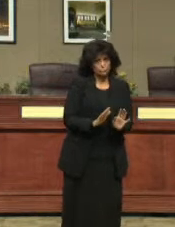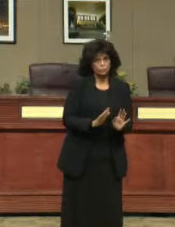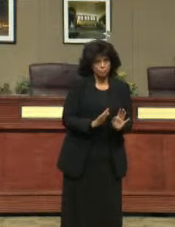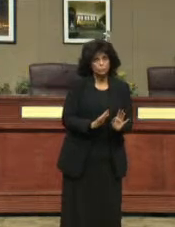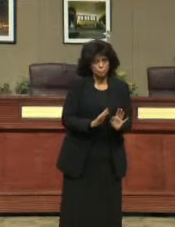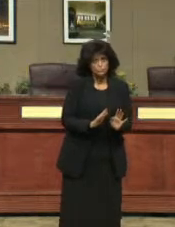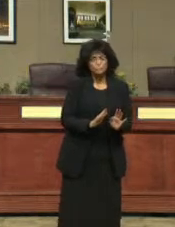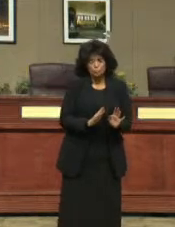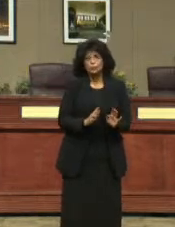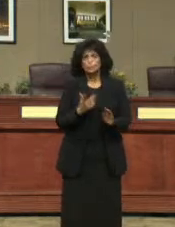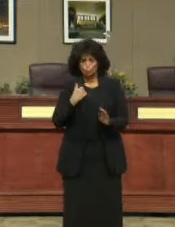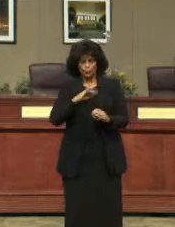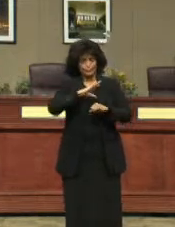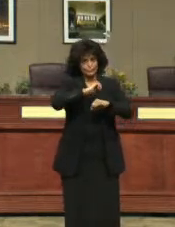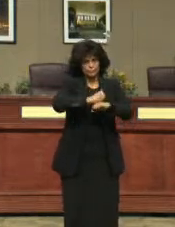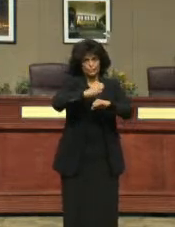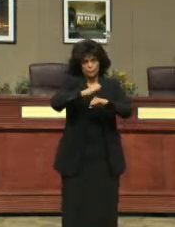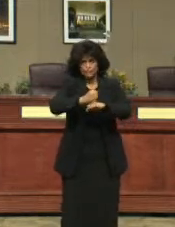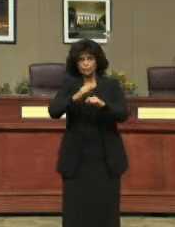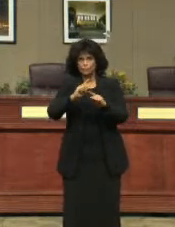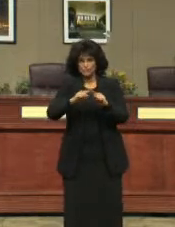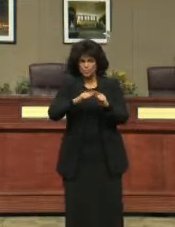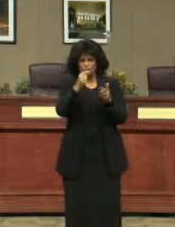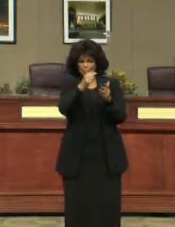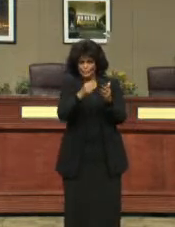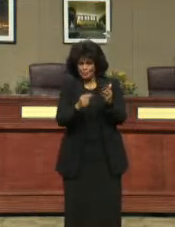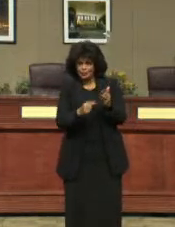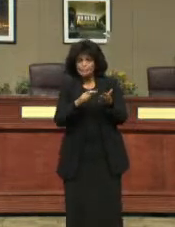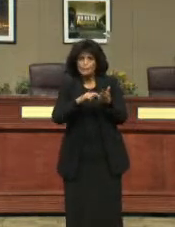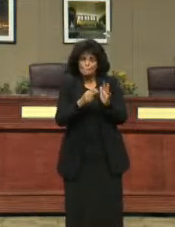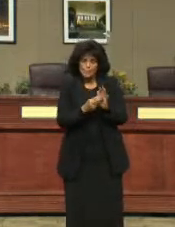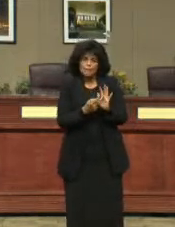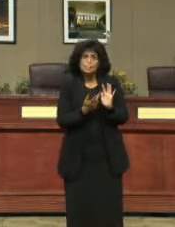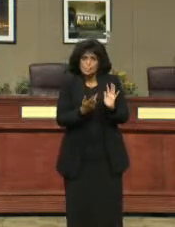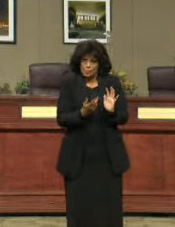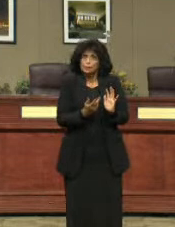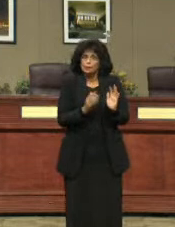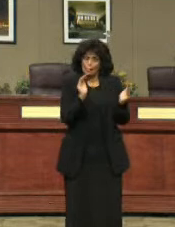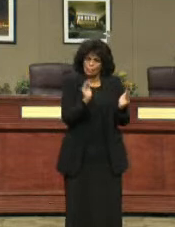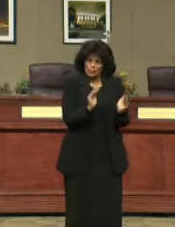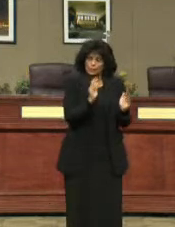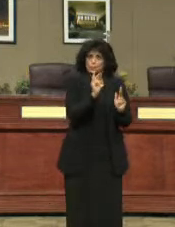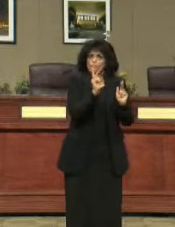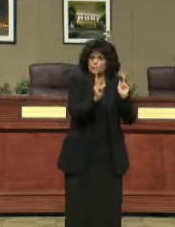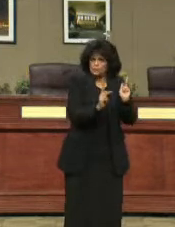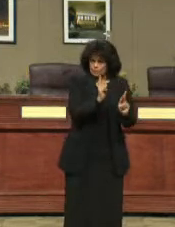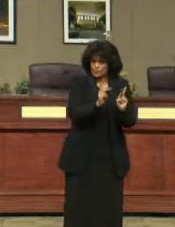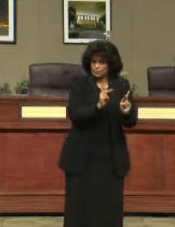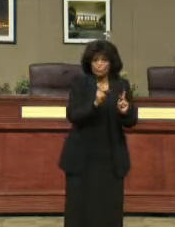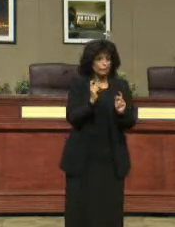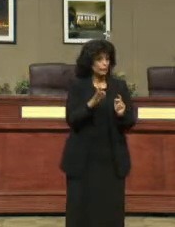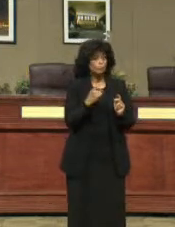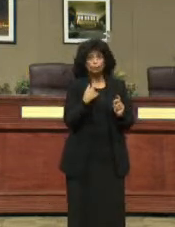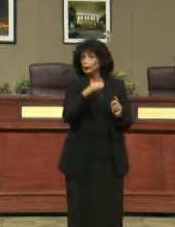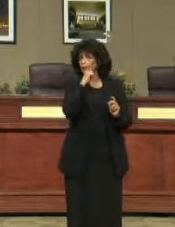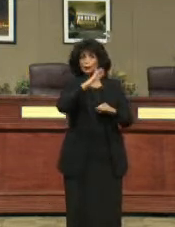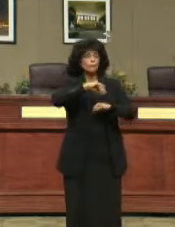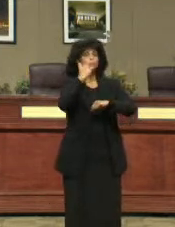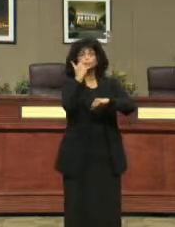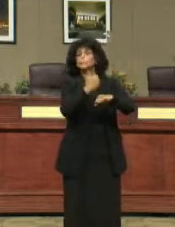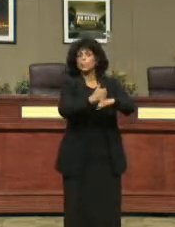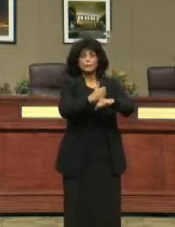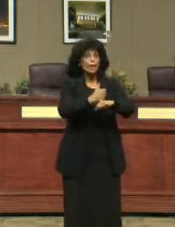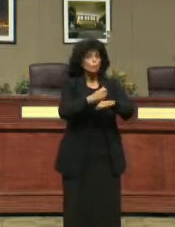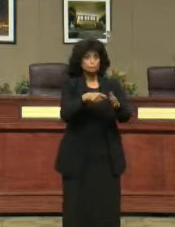put in place, many more people likely would have been positive here within our community, and many more